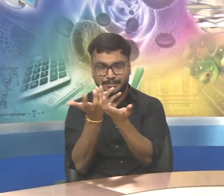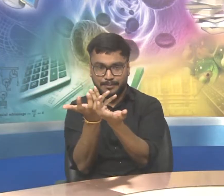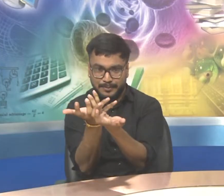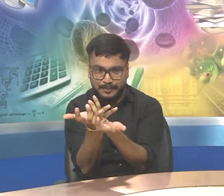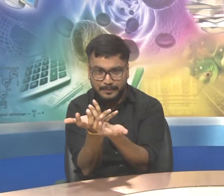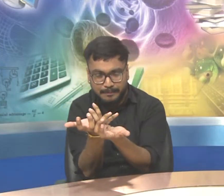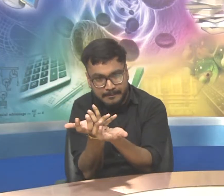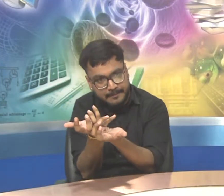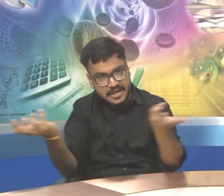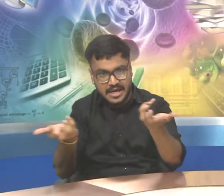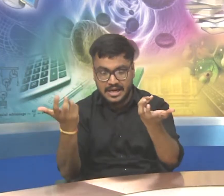separation,